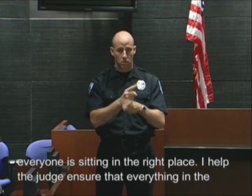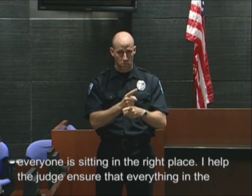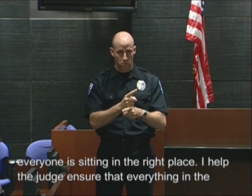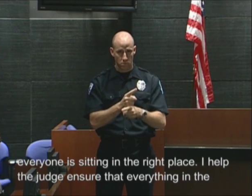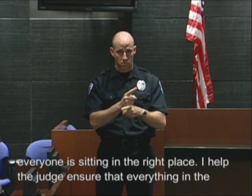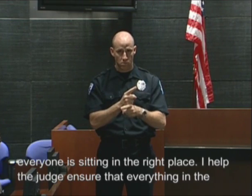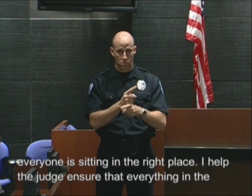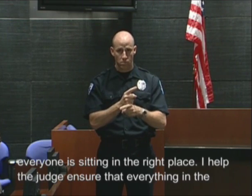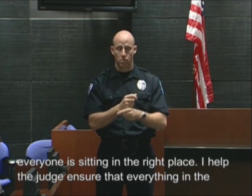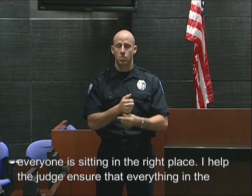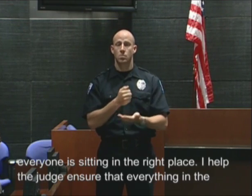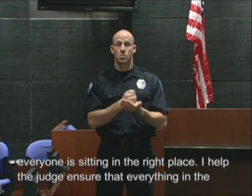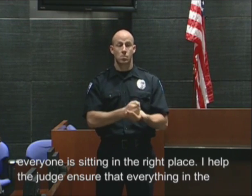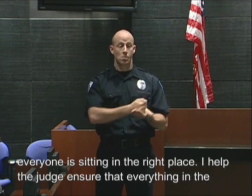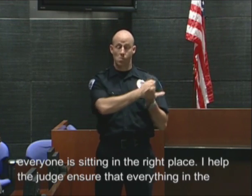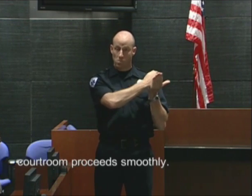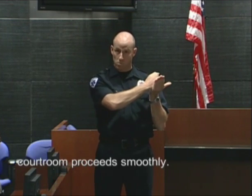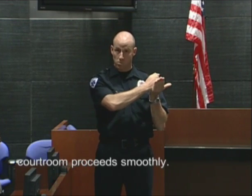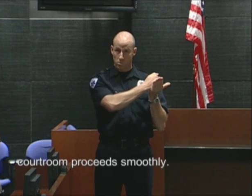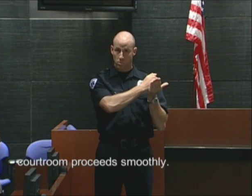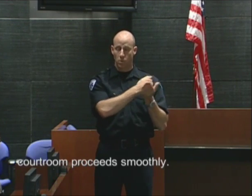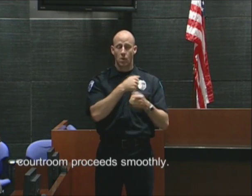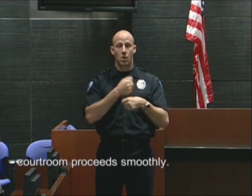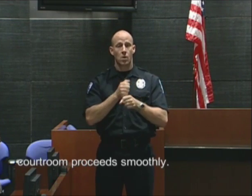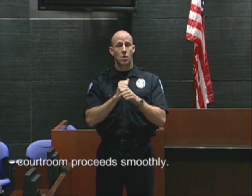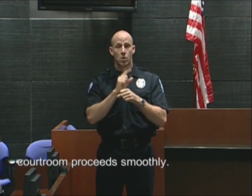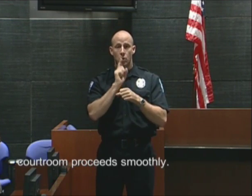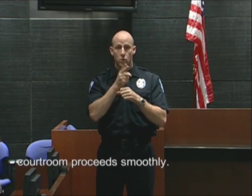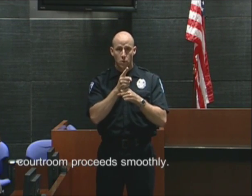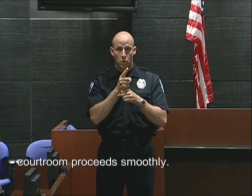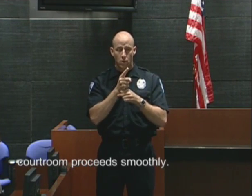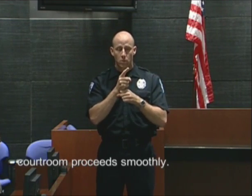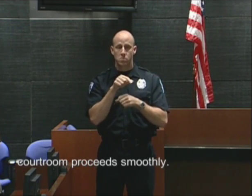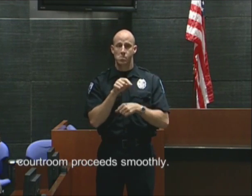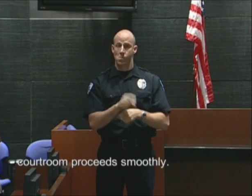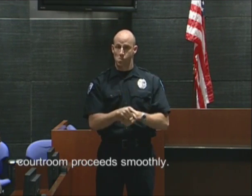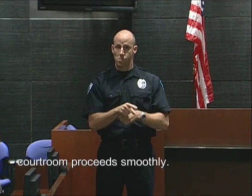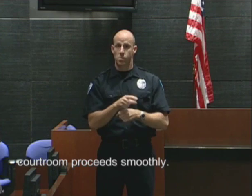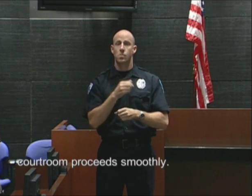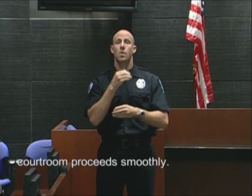I help the judge ensure that everything in the courtroom proceeds smoothly.